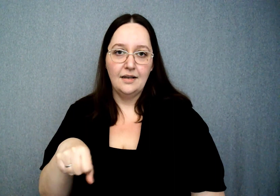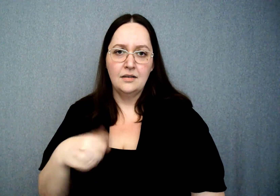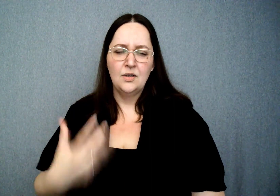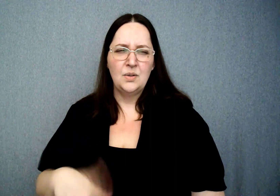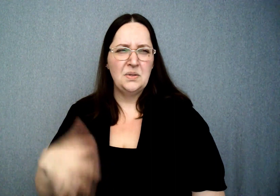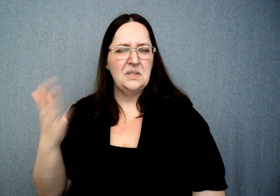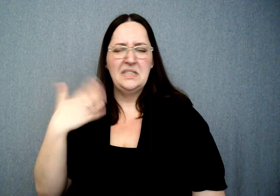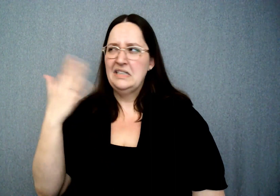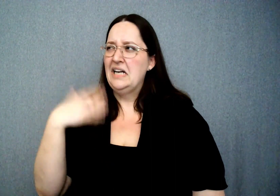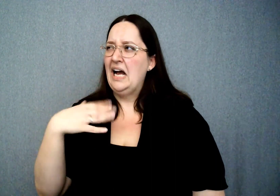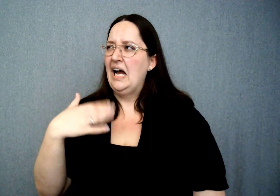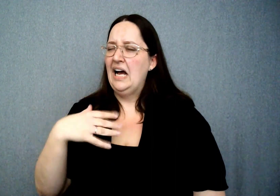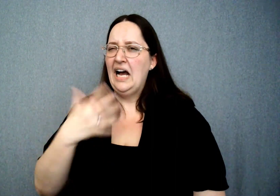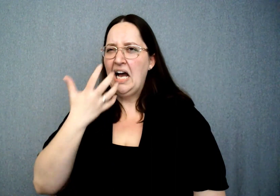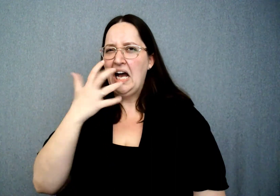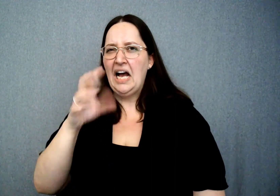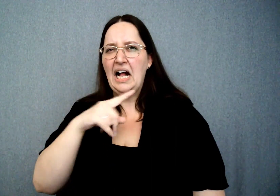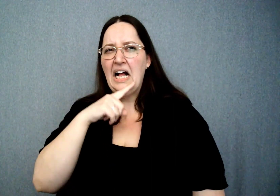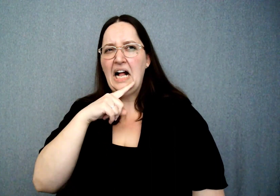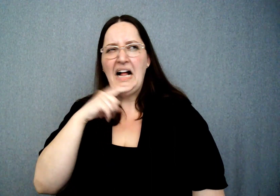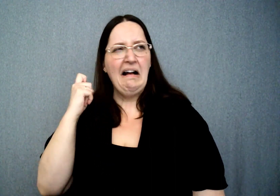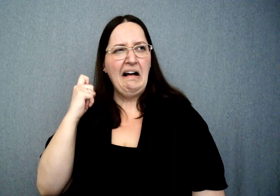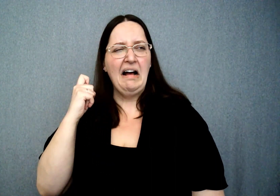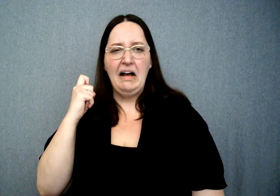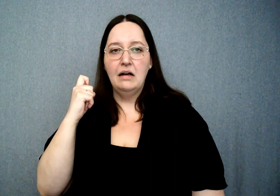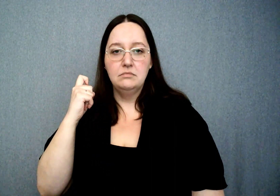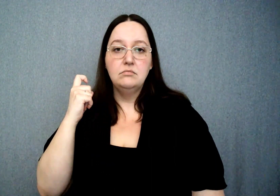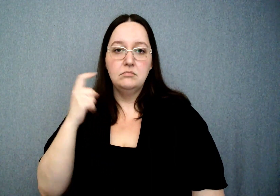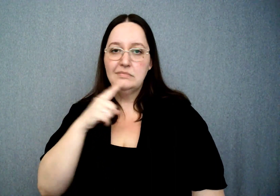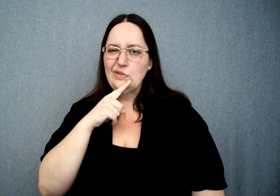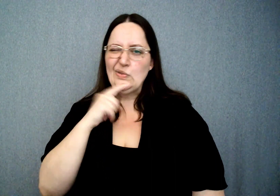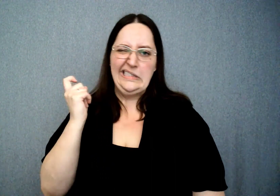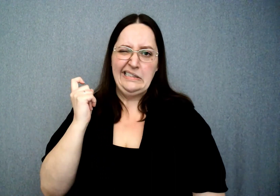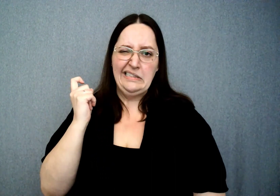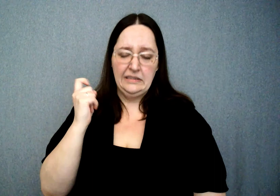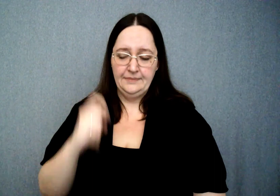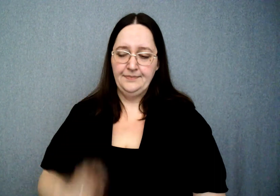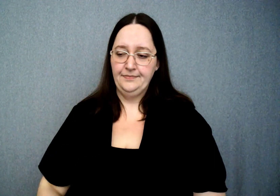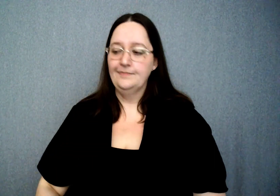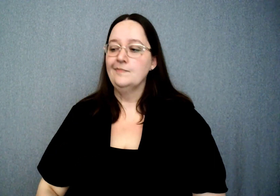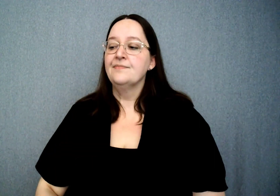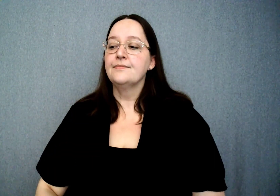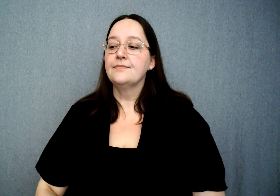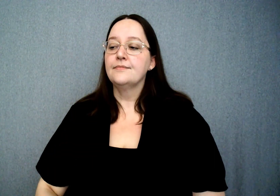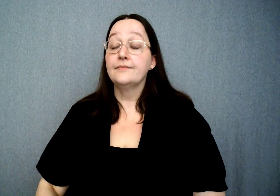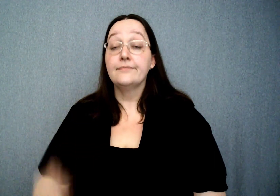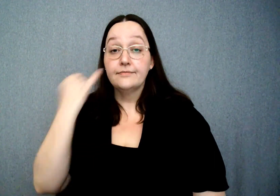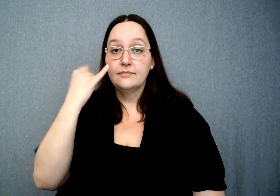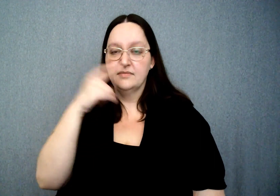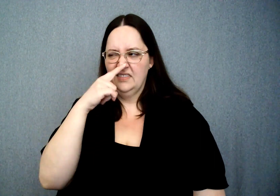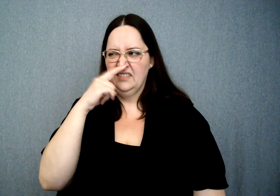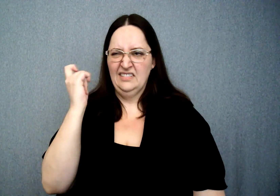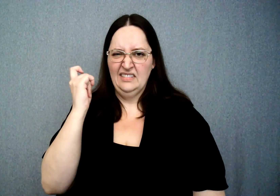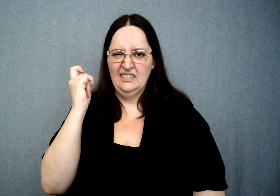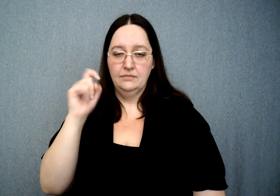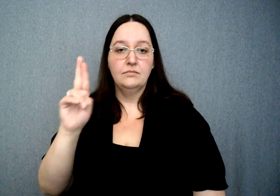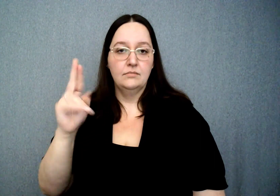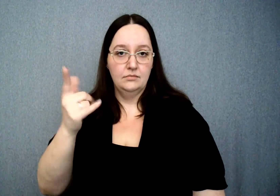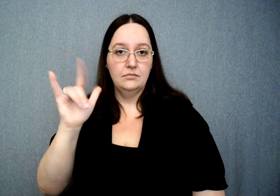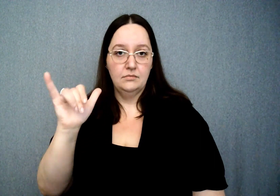dry. Or, whew, it is hot in here. Man, it is dry. Your face can show that feeling. If you use it by